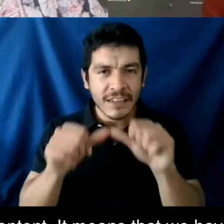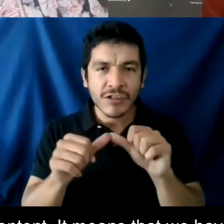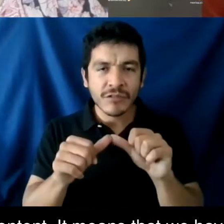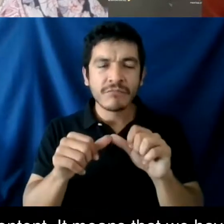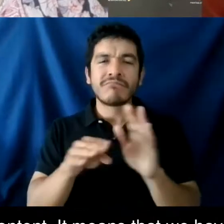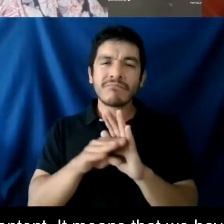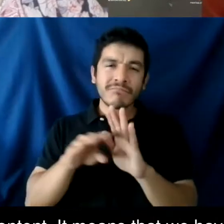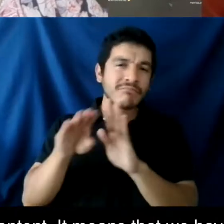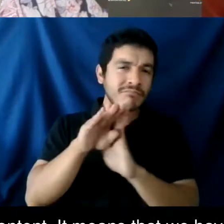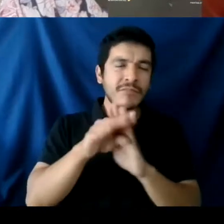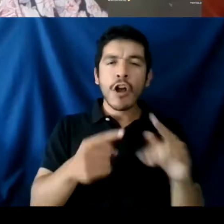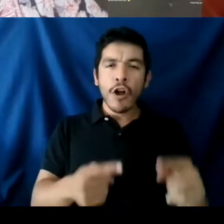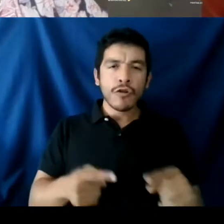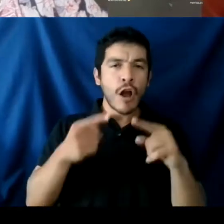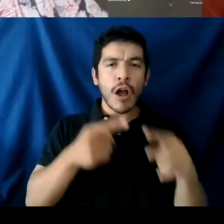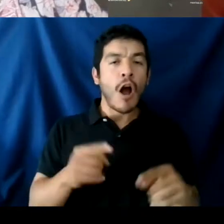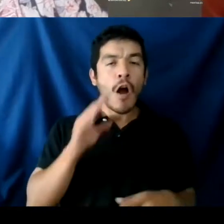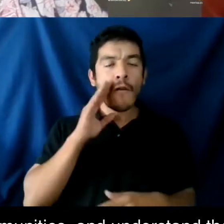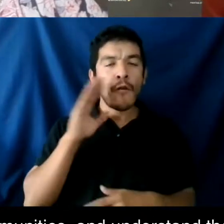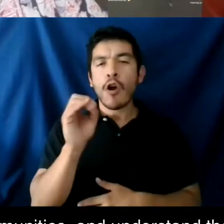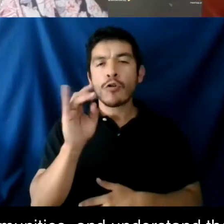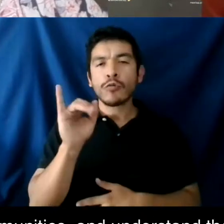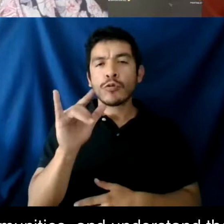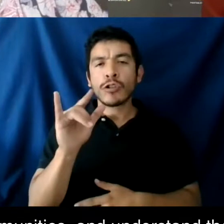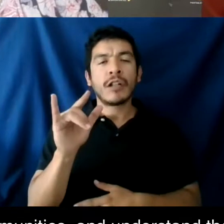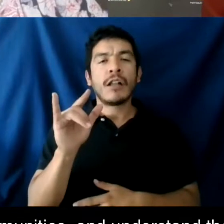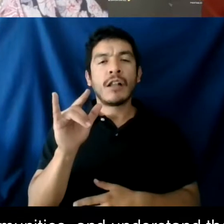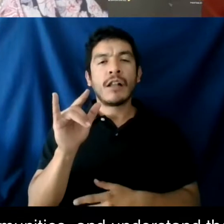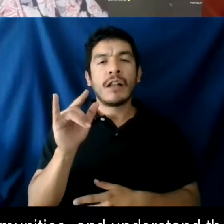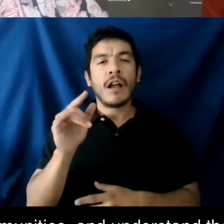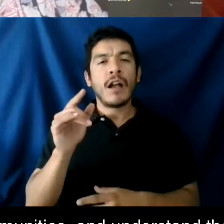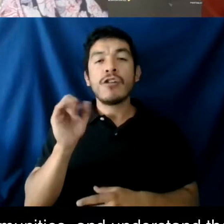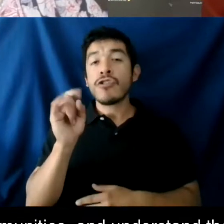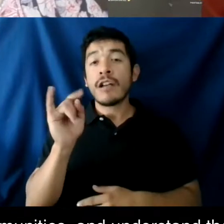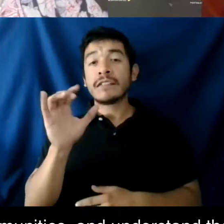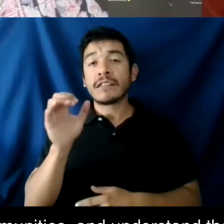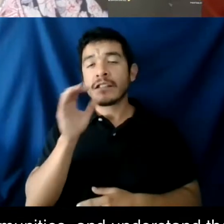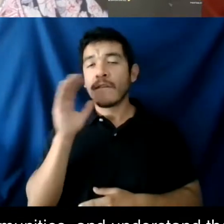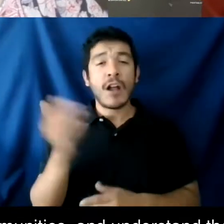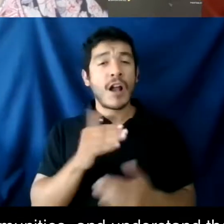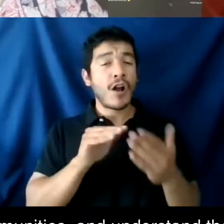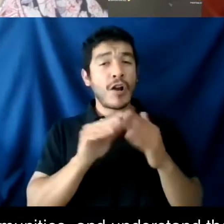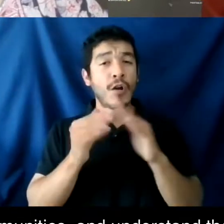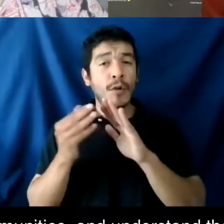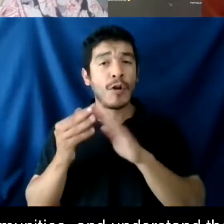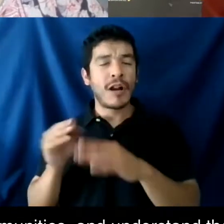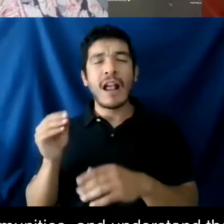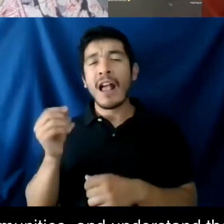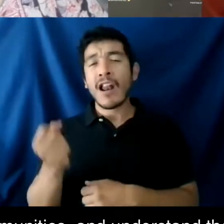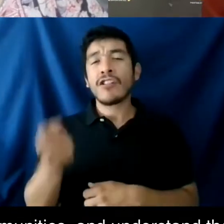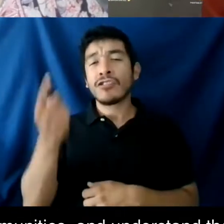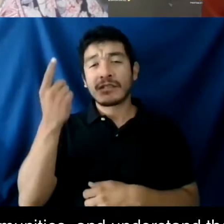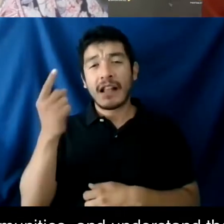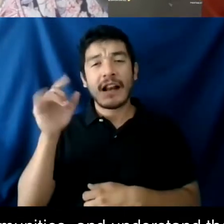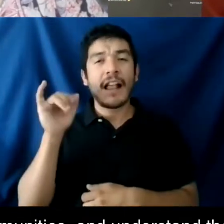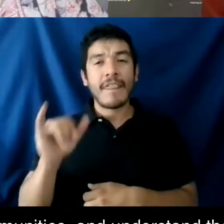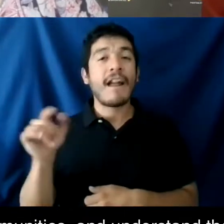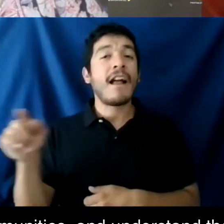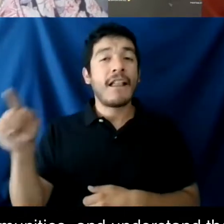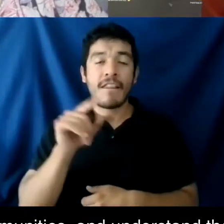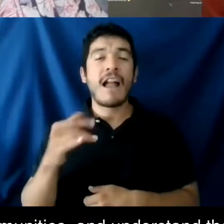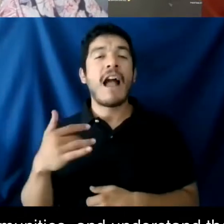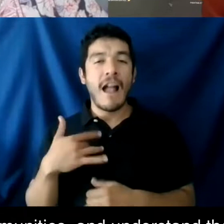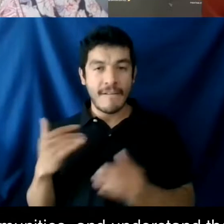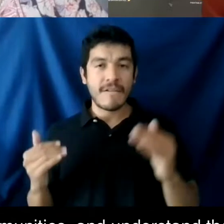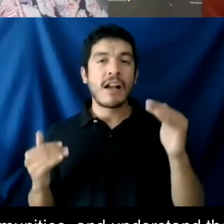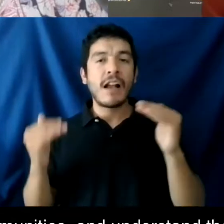struggle for social justice for our communities and understand that there is inequity